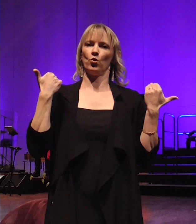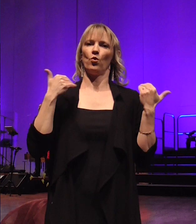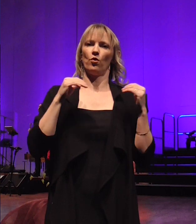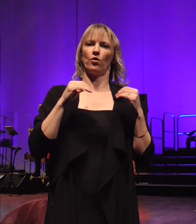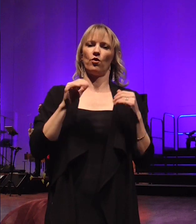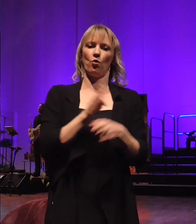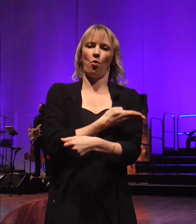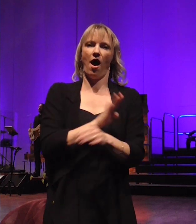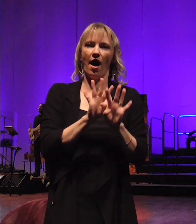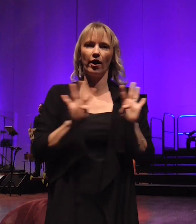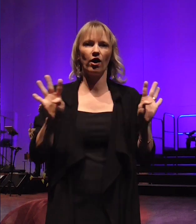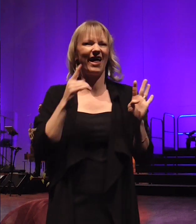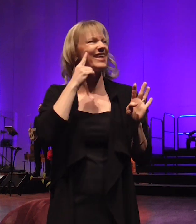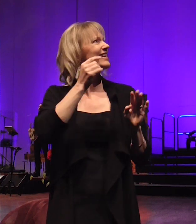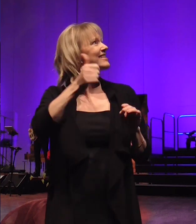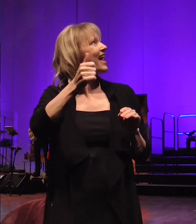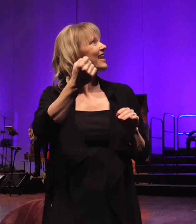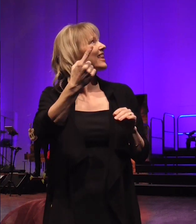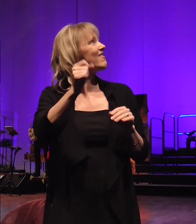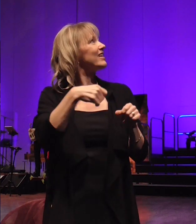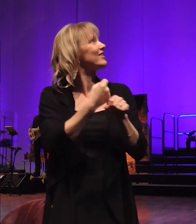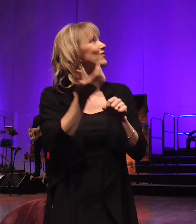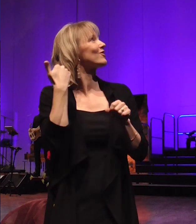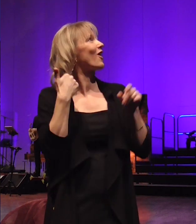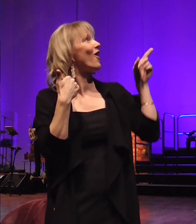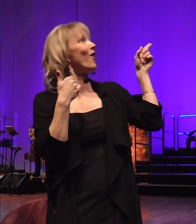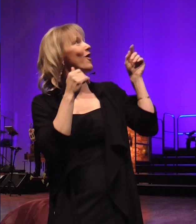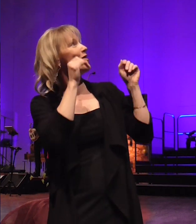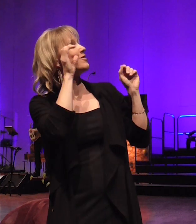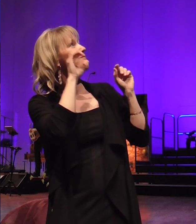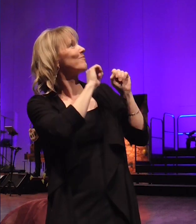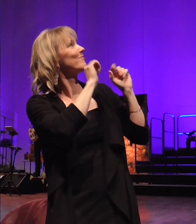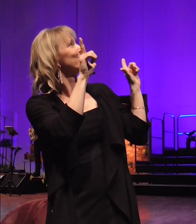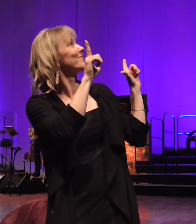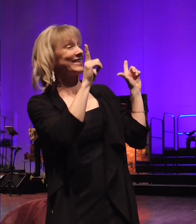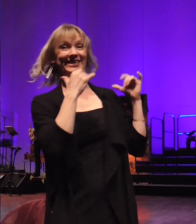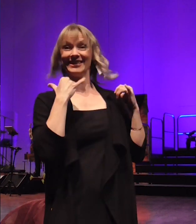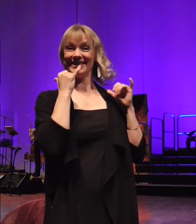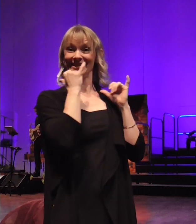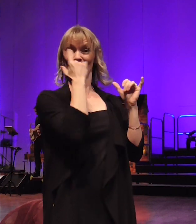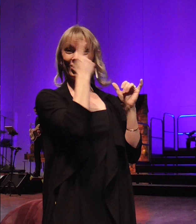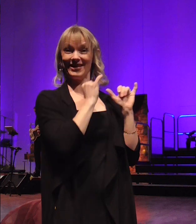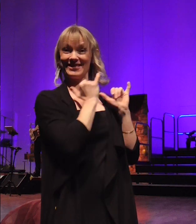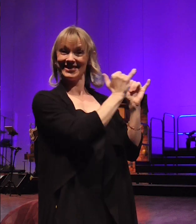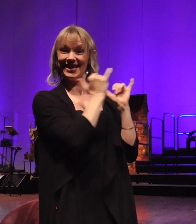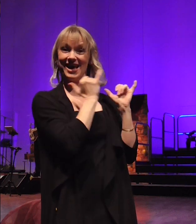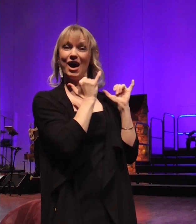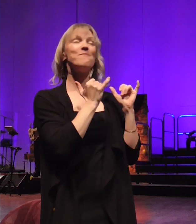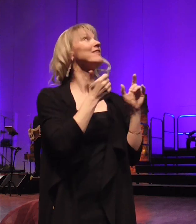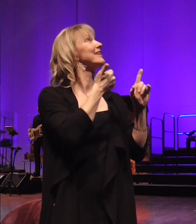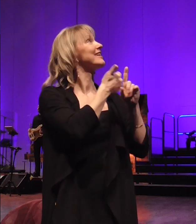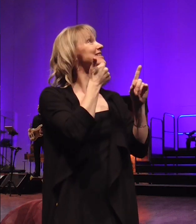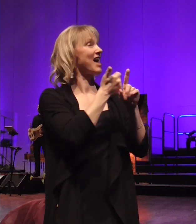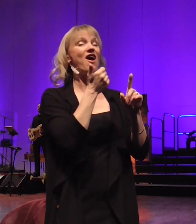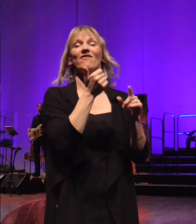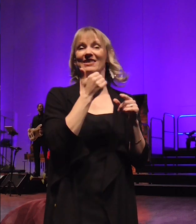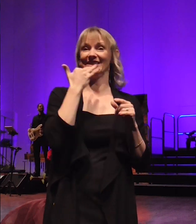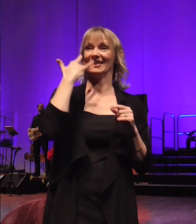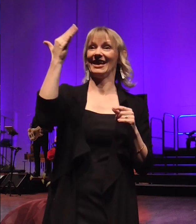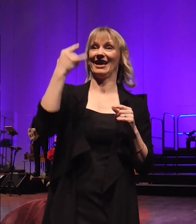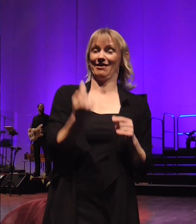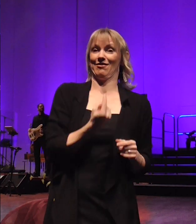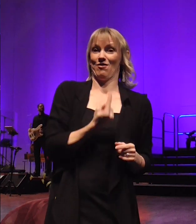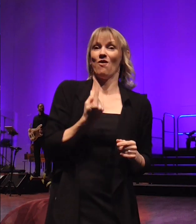years ago. I think we have a photo up there. Yep. This is Lokana Do we still singing, look alike? singing a solo back then. You had a beautiful voice back